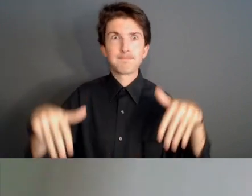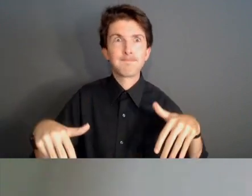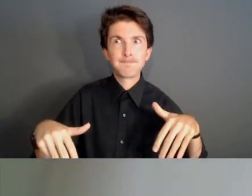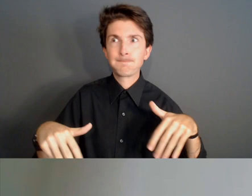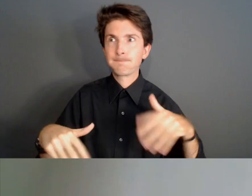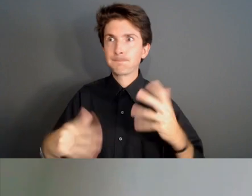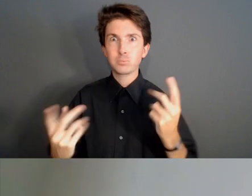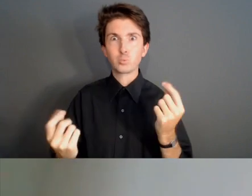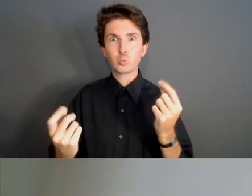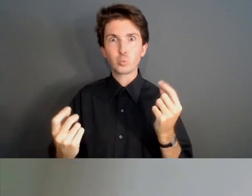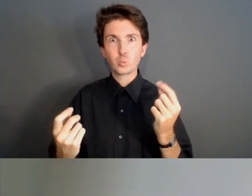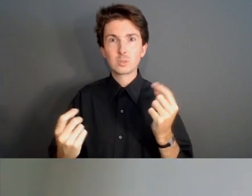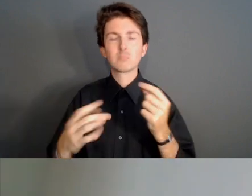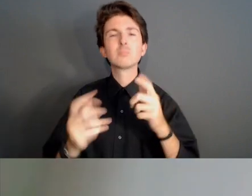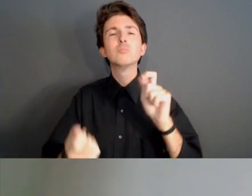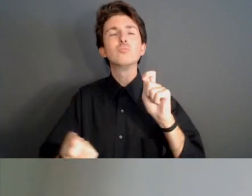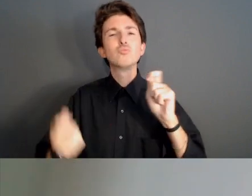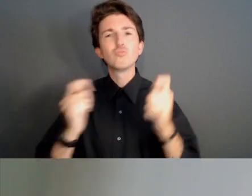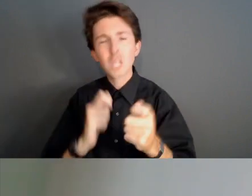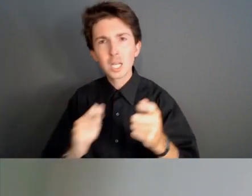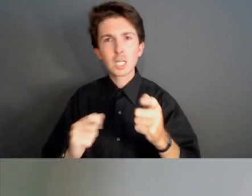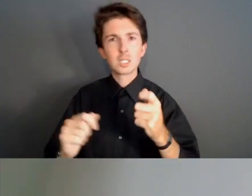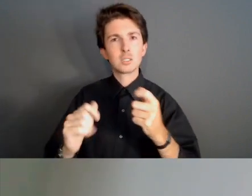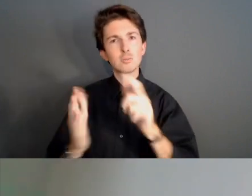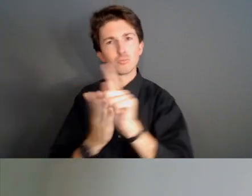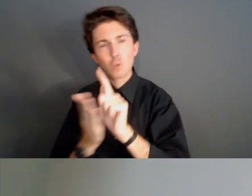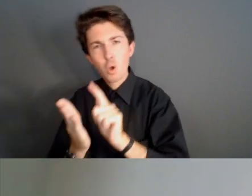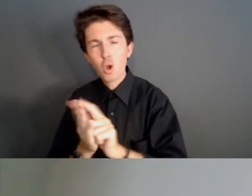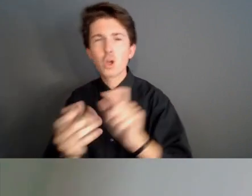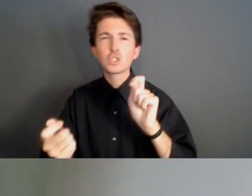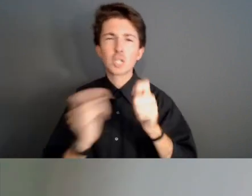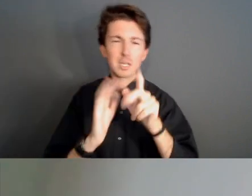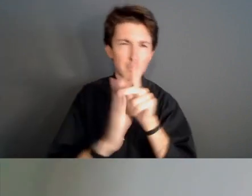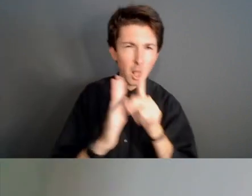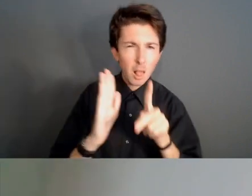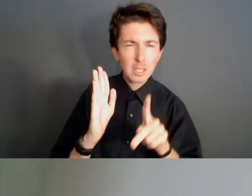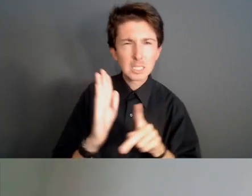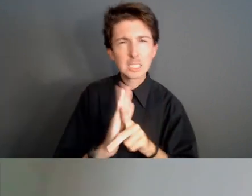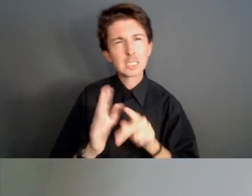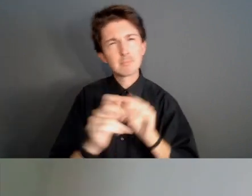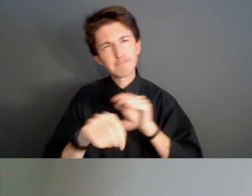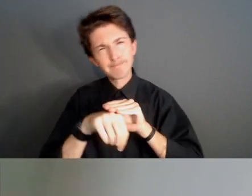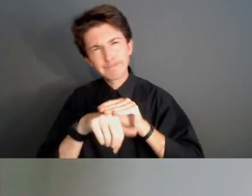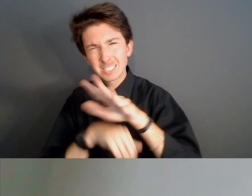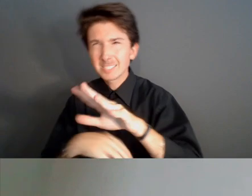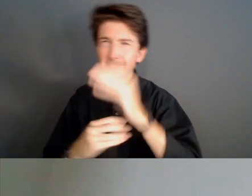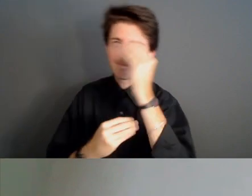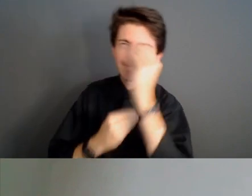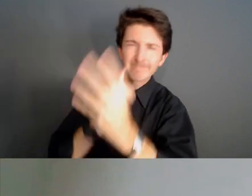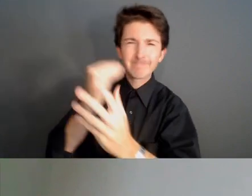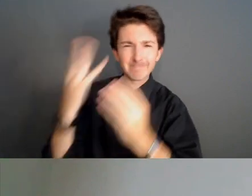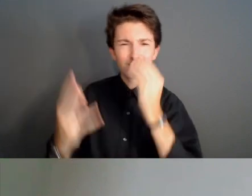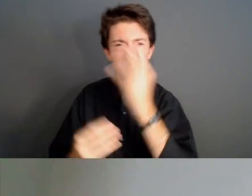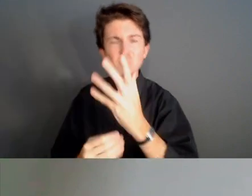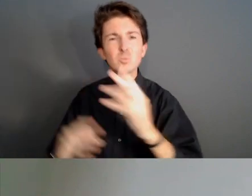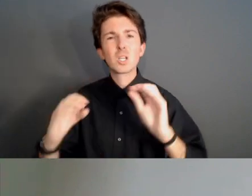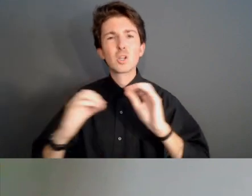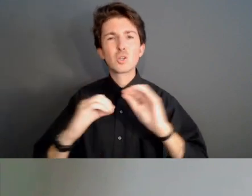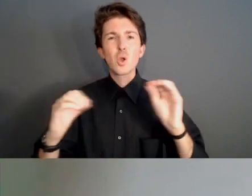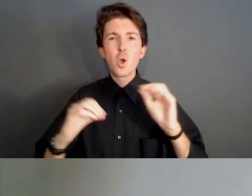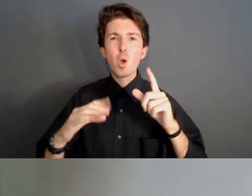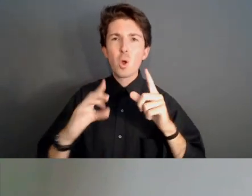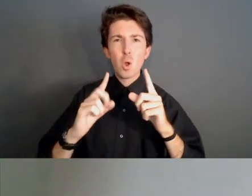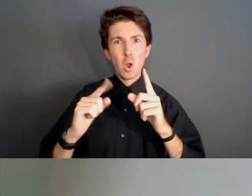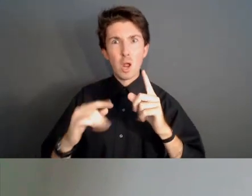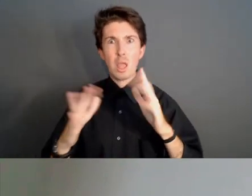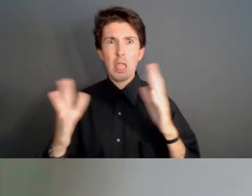It is important that all long haulers have easy access to income support without any barriers or hoops to jump through.